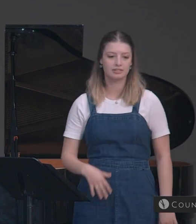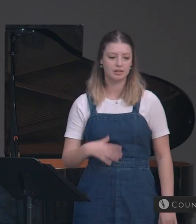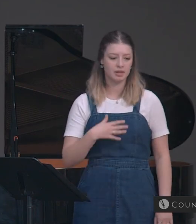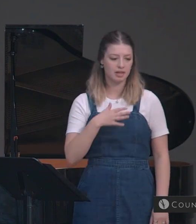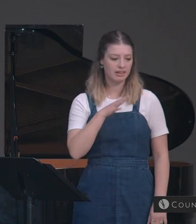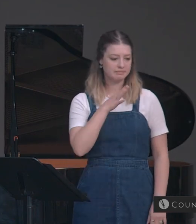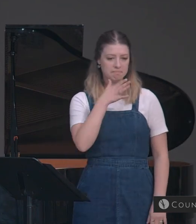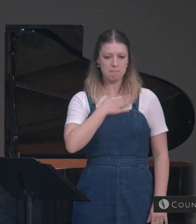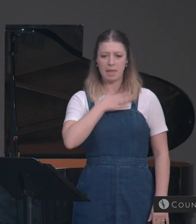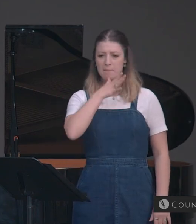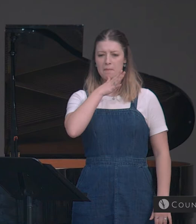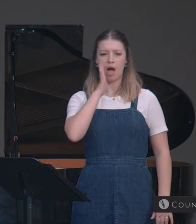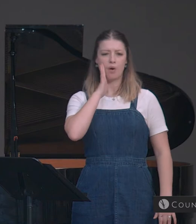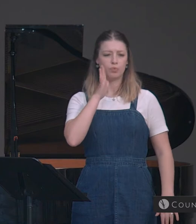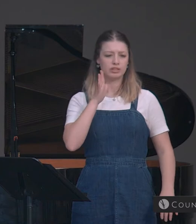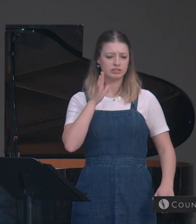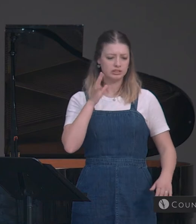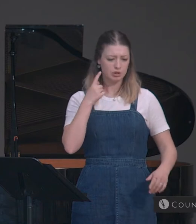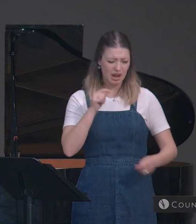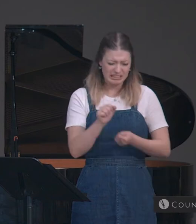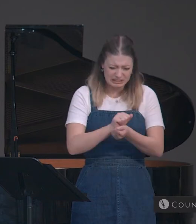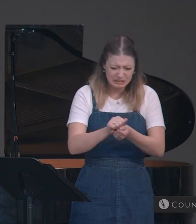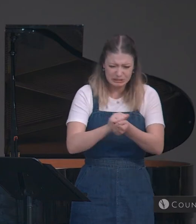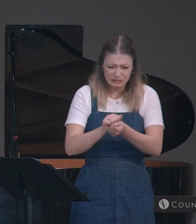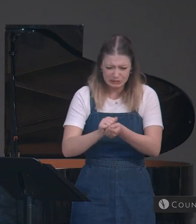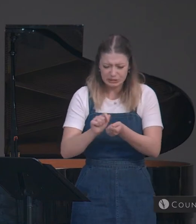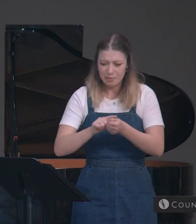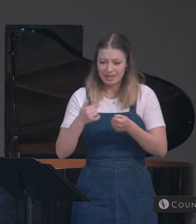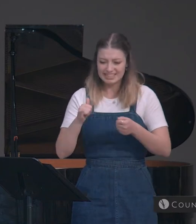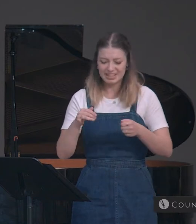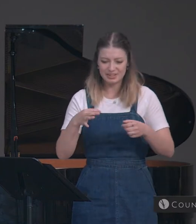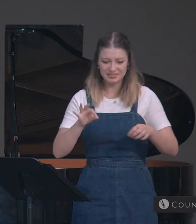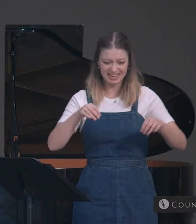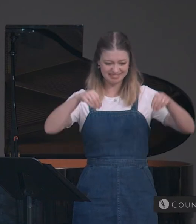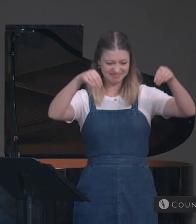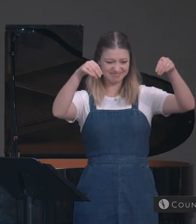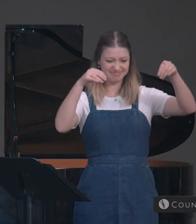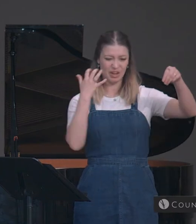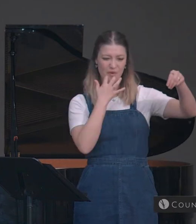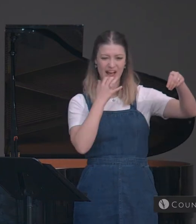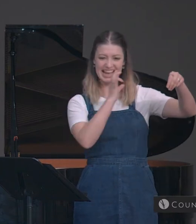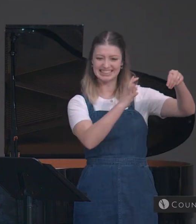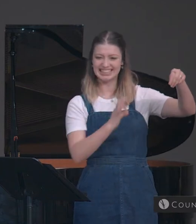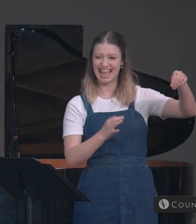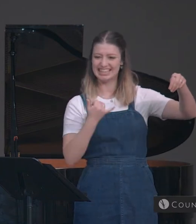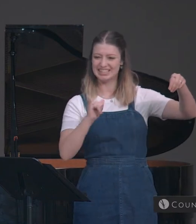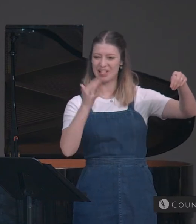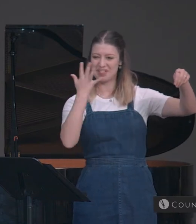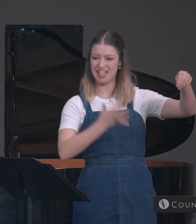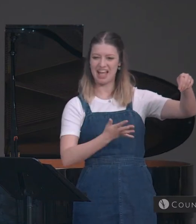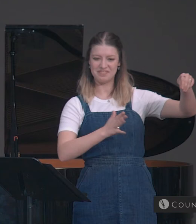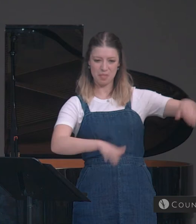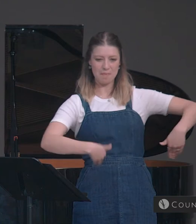do the best that she could, but I would often get my pants back with some of the grass stain still left on them.